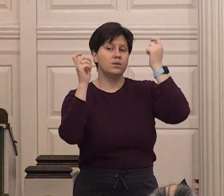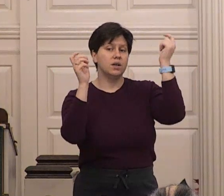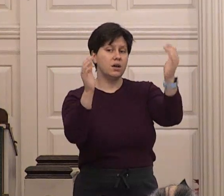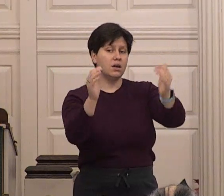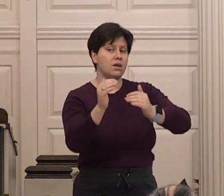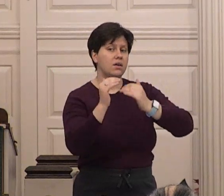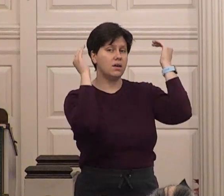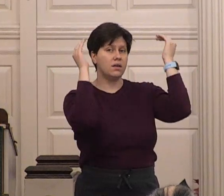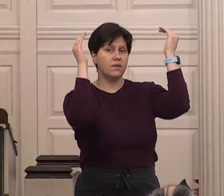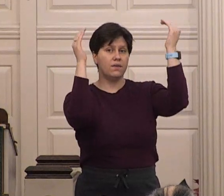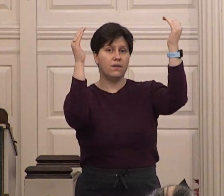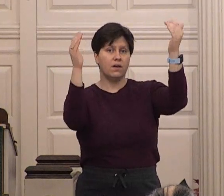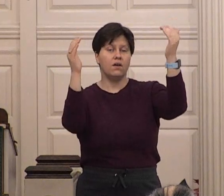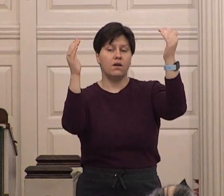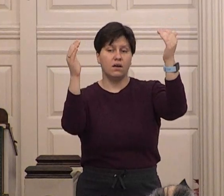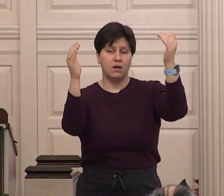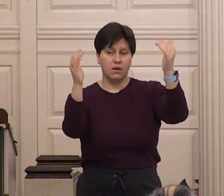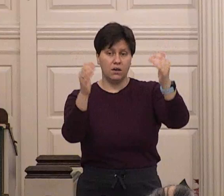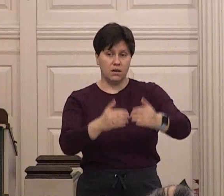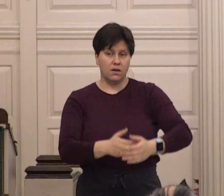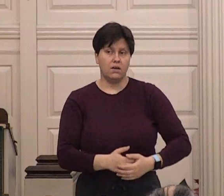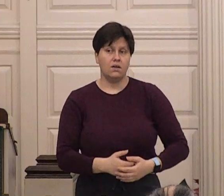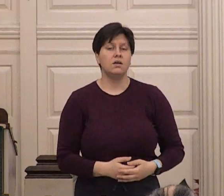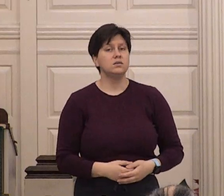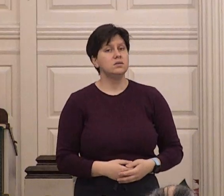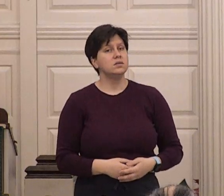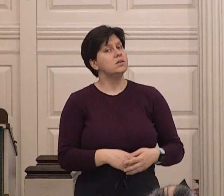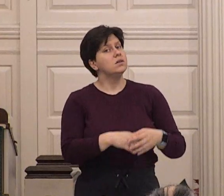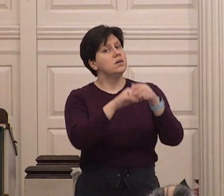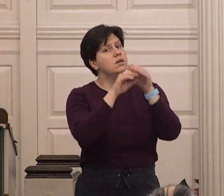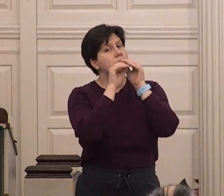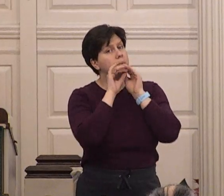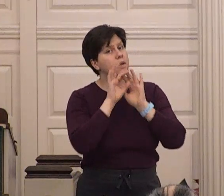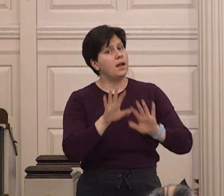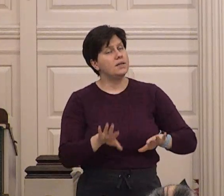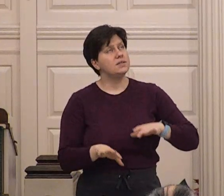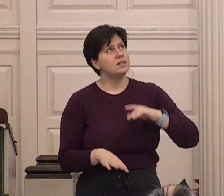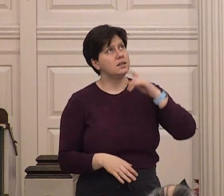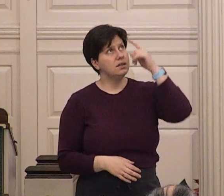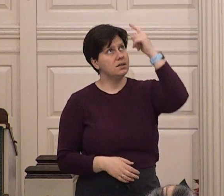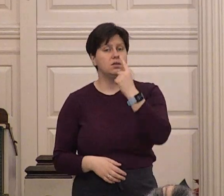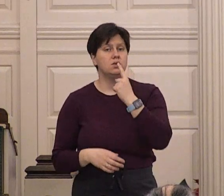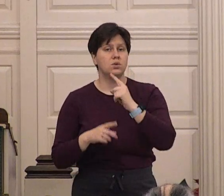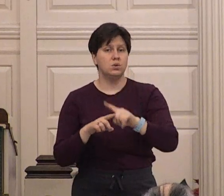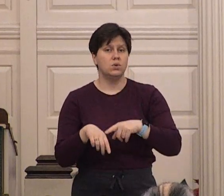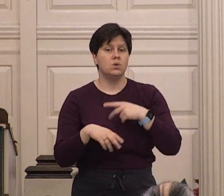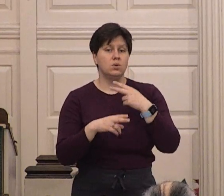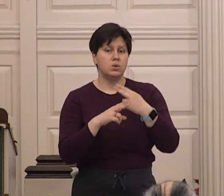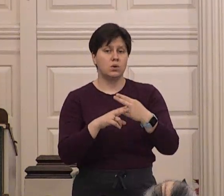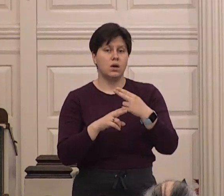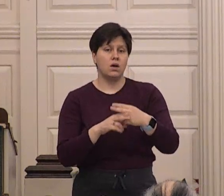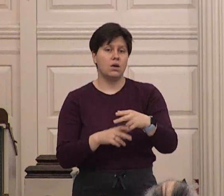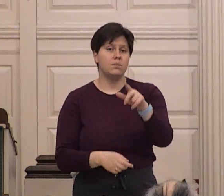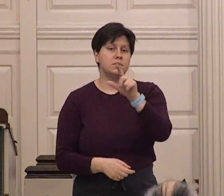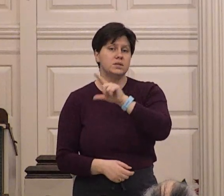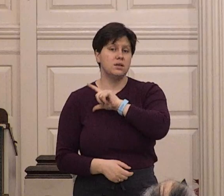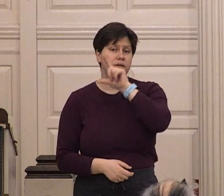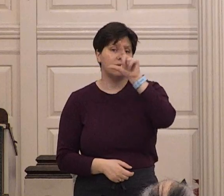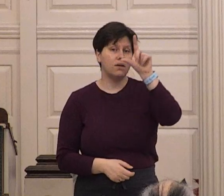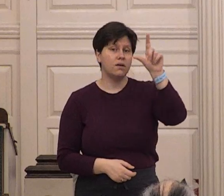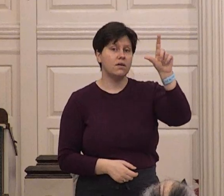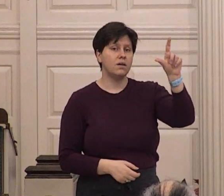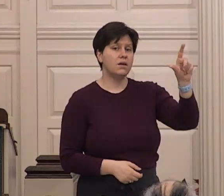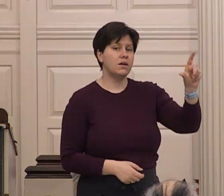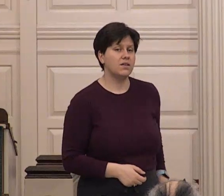Hosanna in the highest. Blessed is he who comes in the